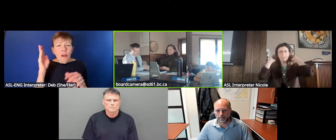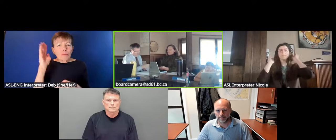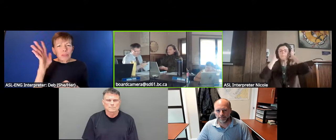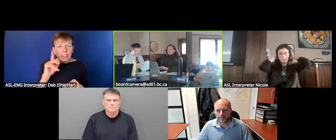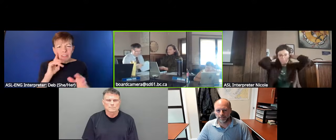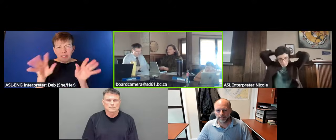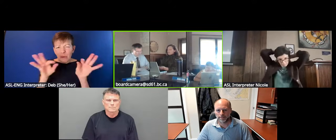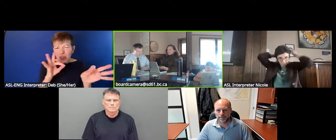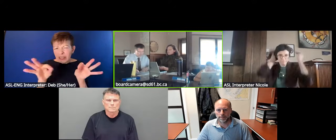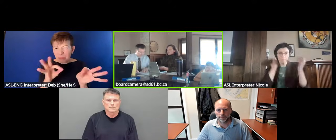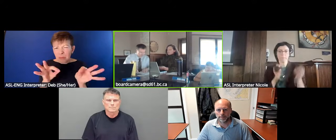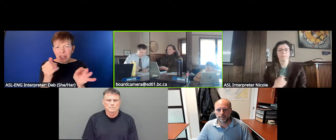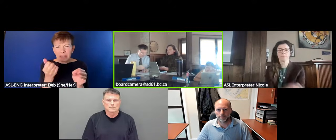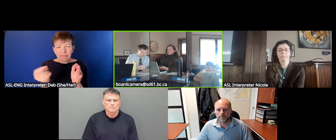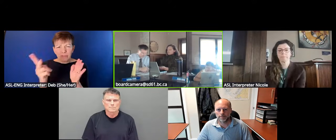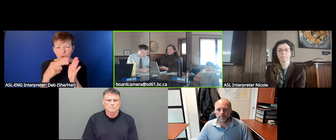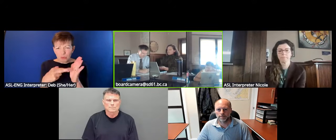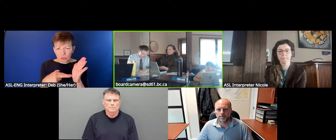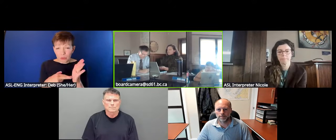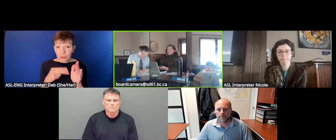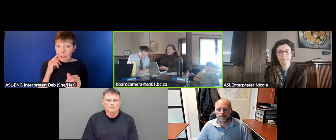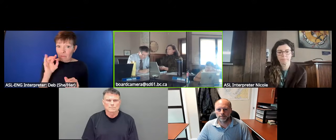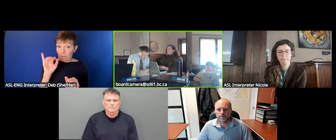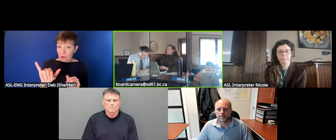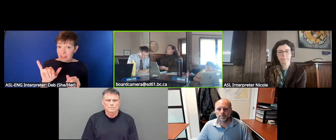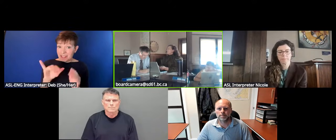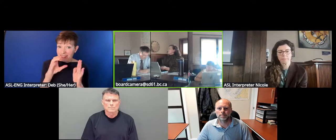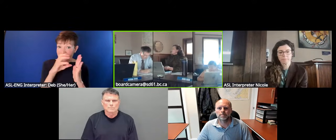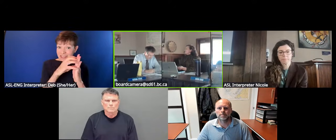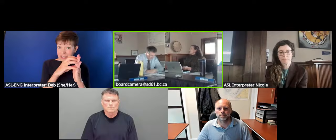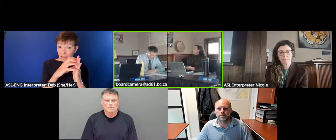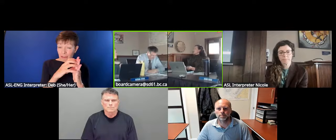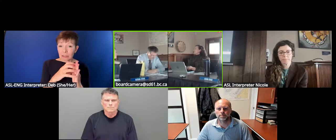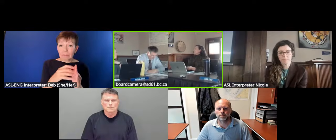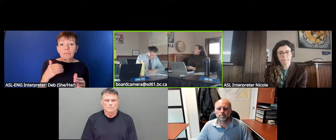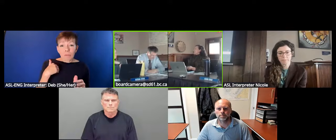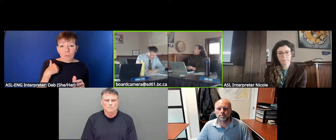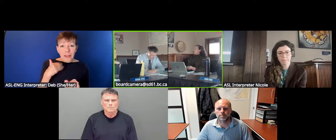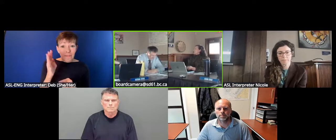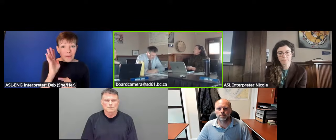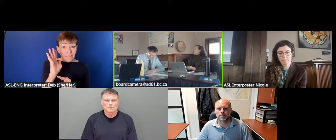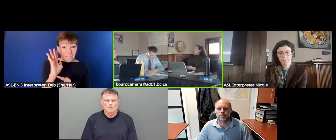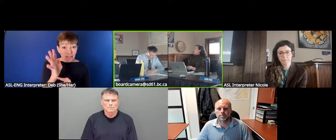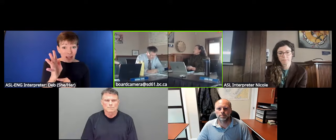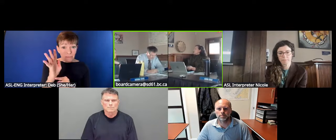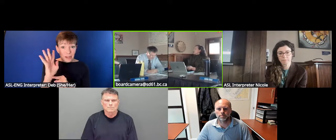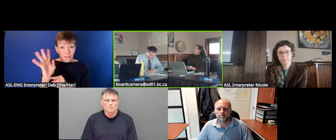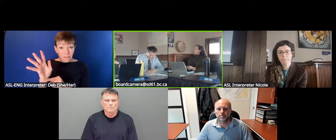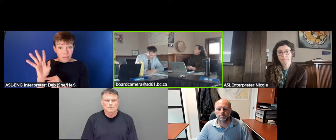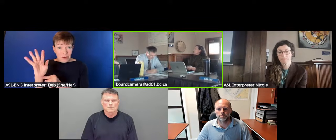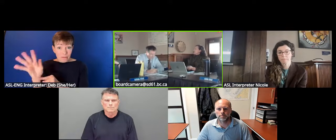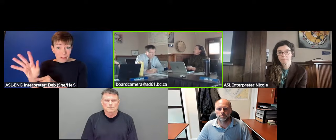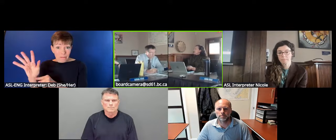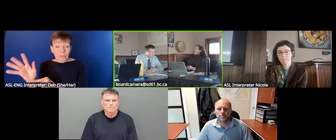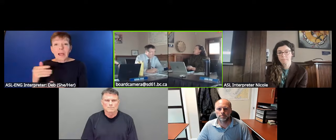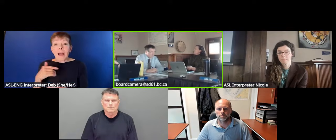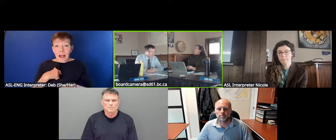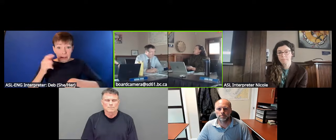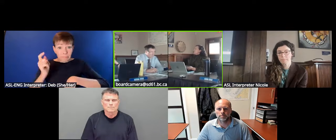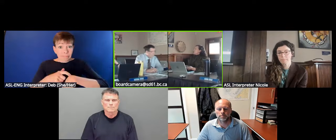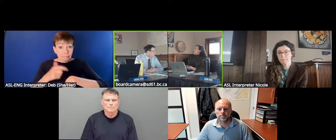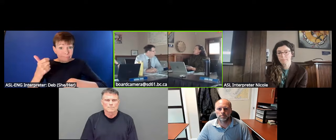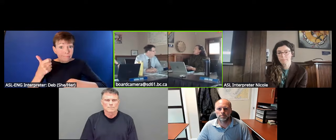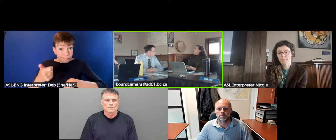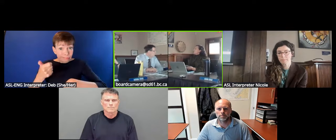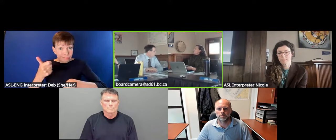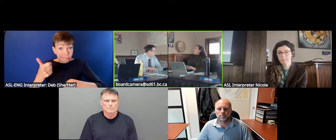you. So for this section of our agenda, we have 5 minutes. I actually timed the presentations. I will let